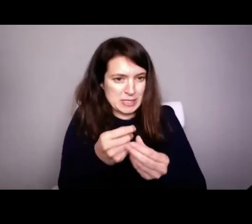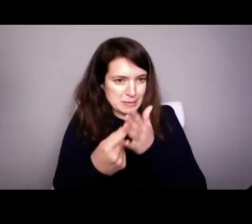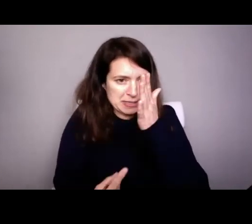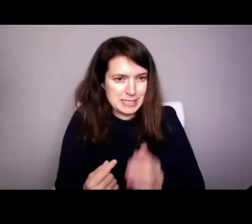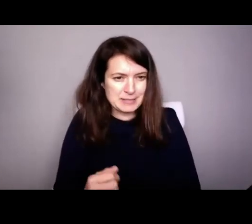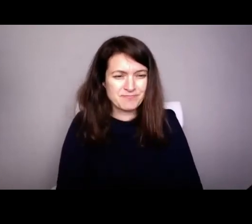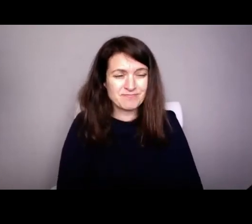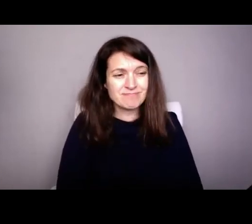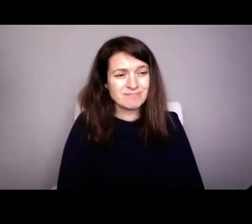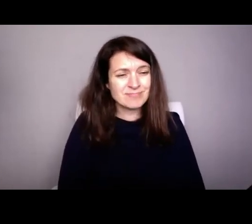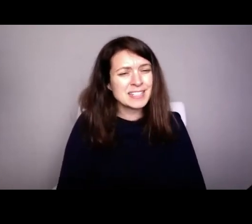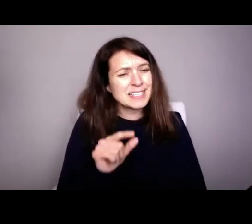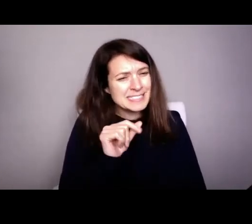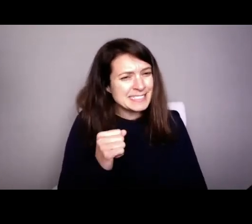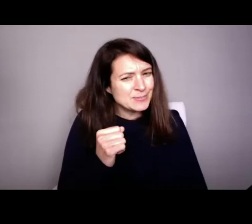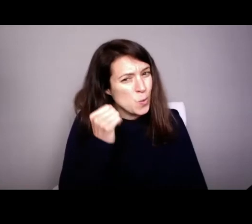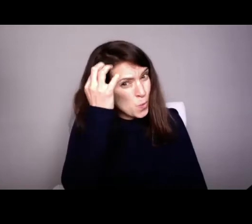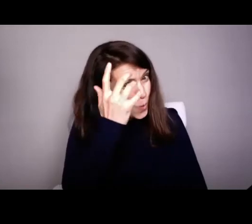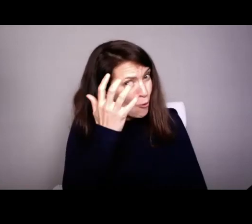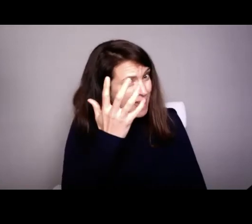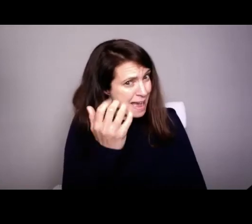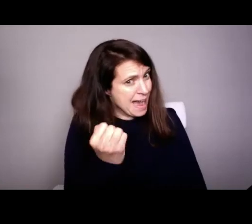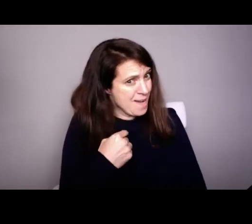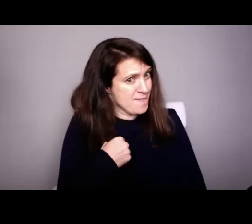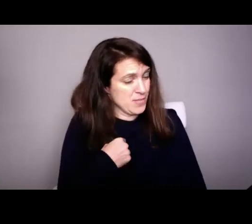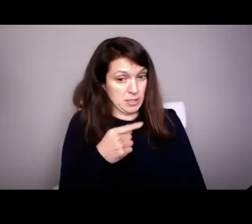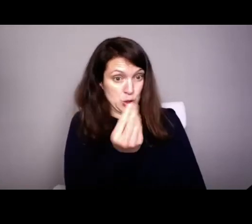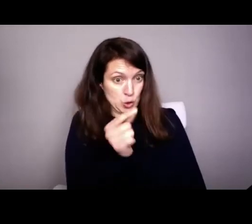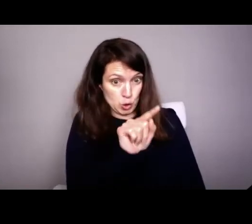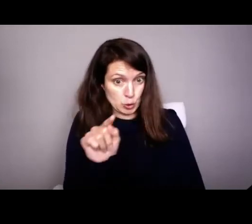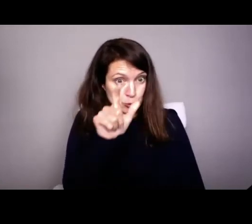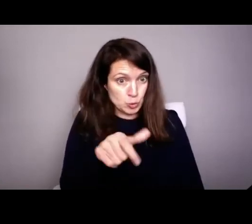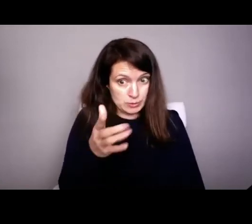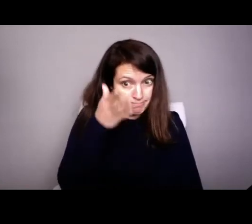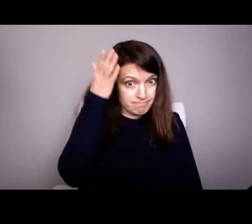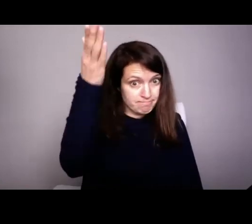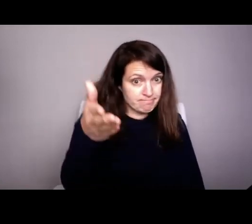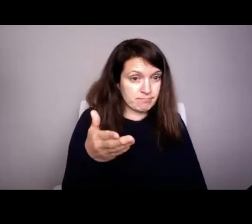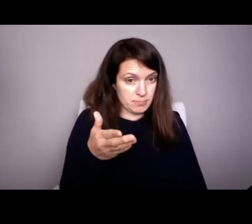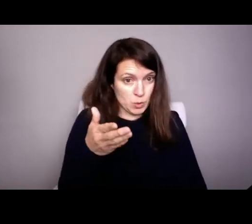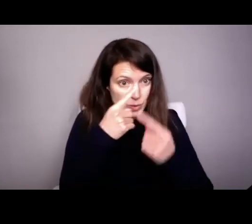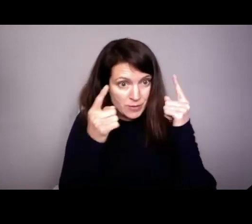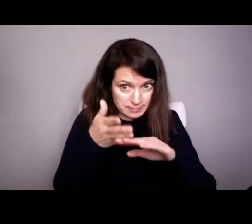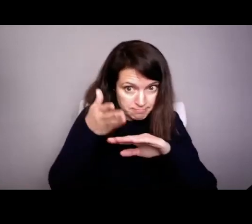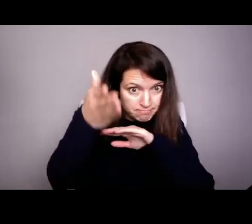I think, further students that had some on-campus teaching,